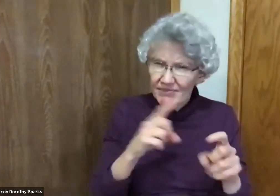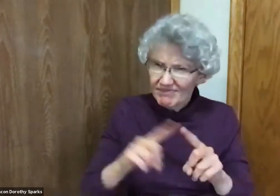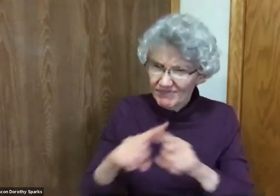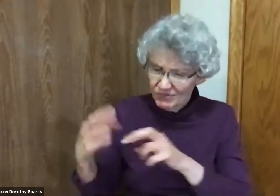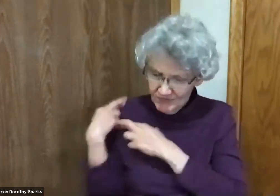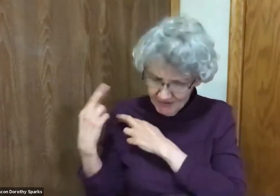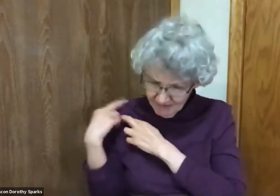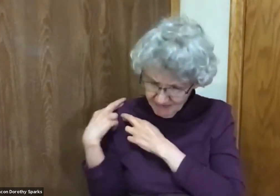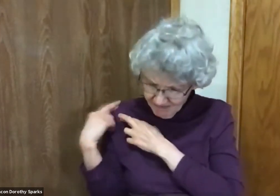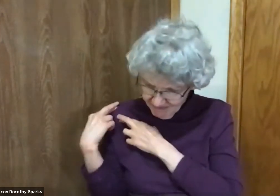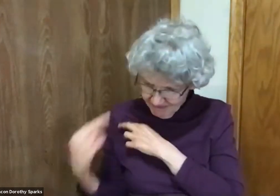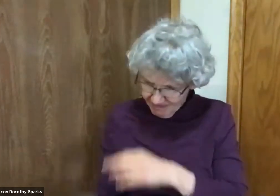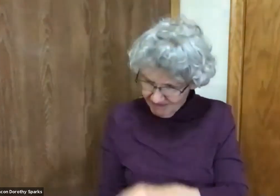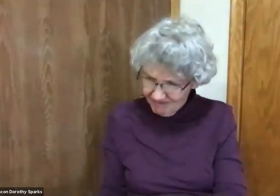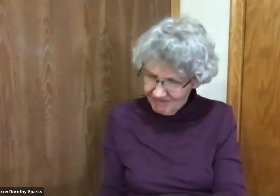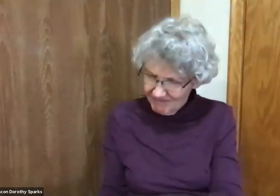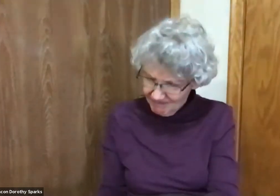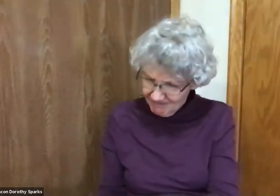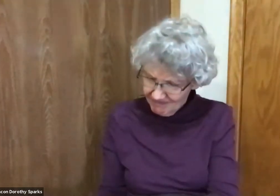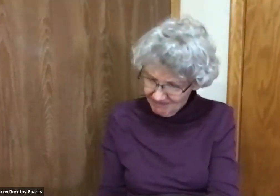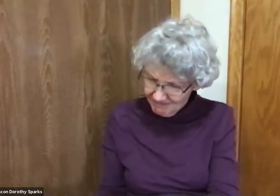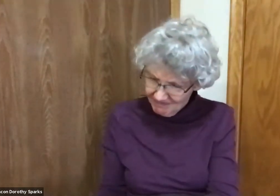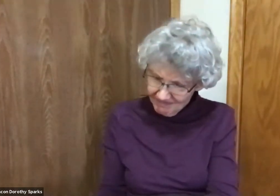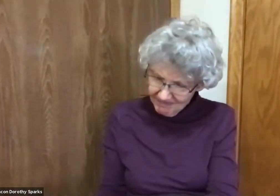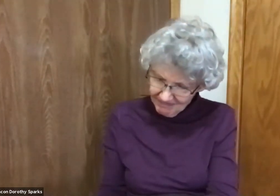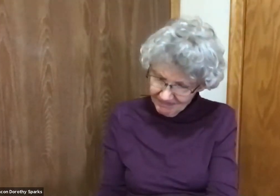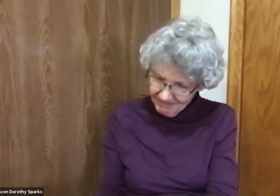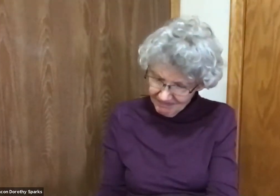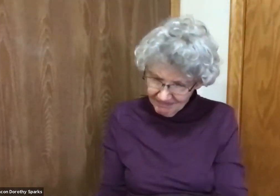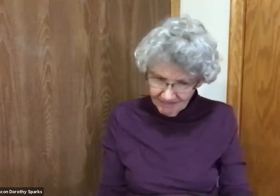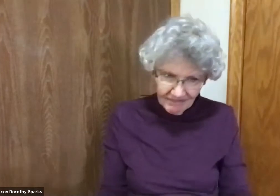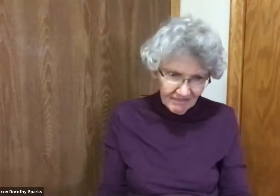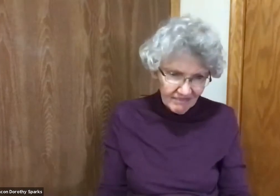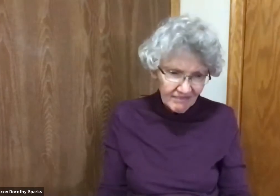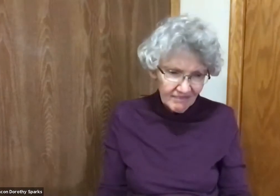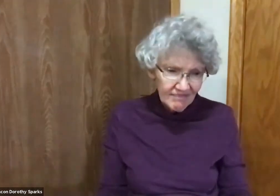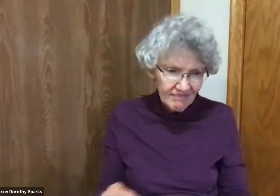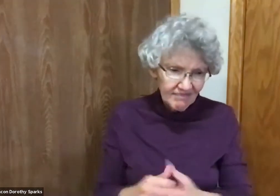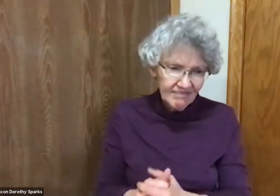their jobs, and many more responsibilities.